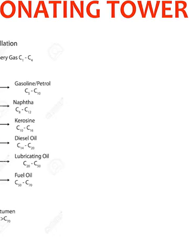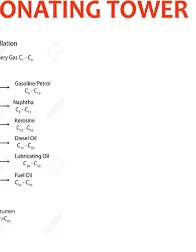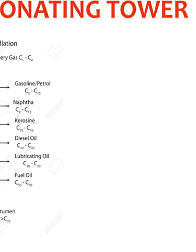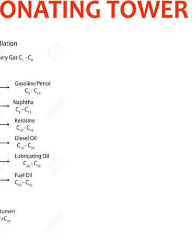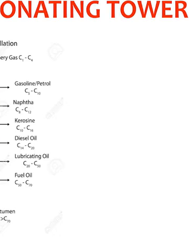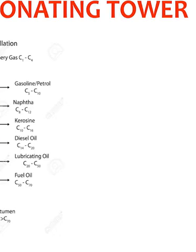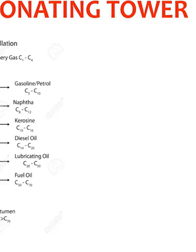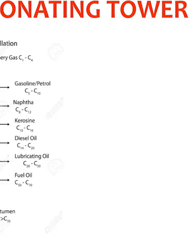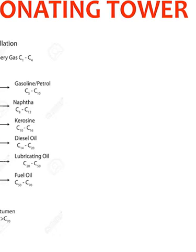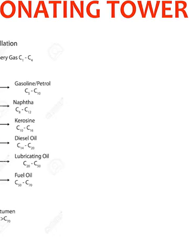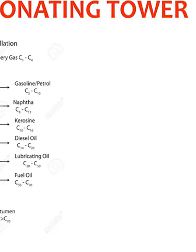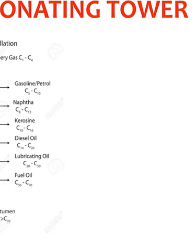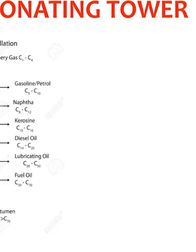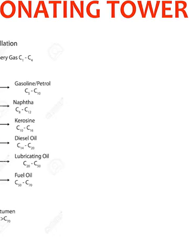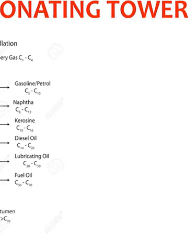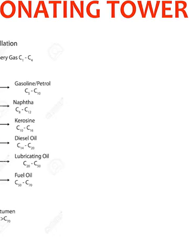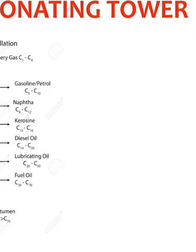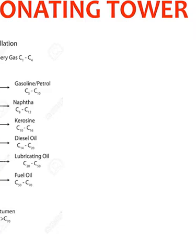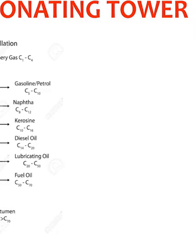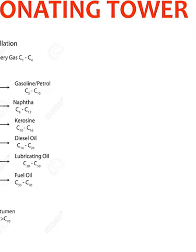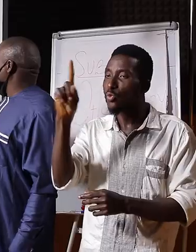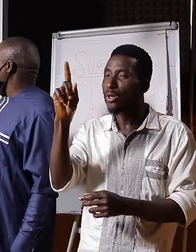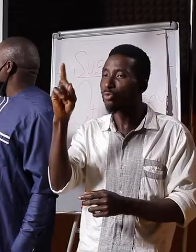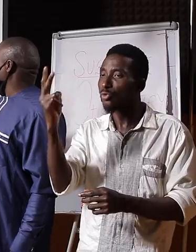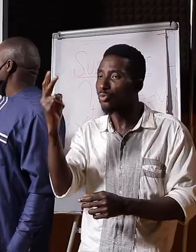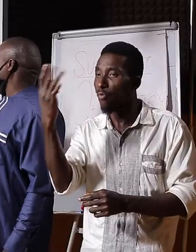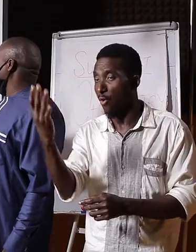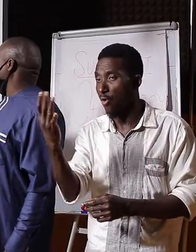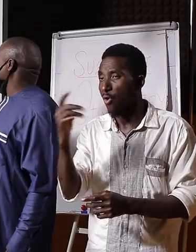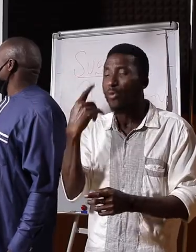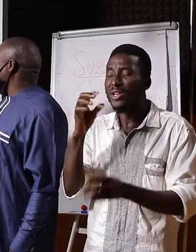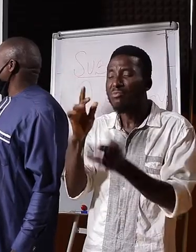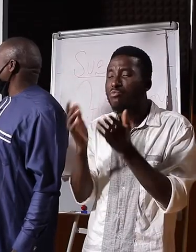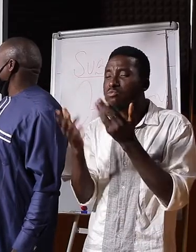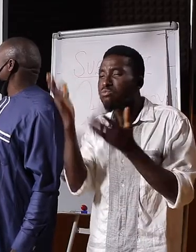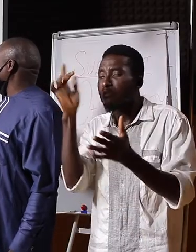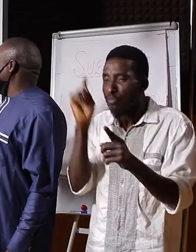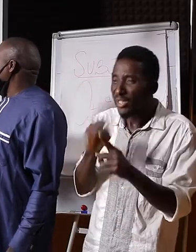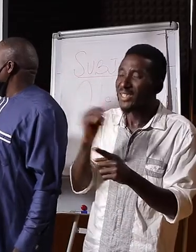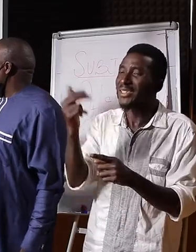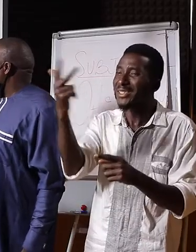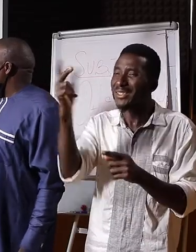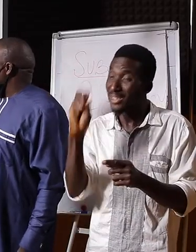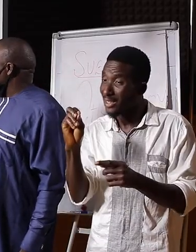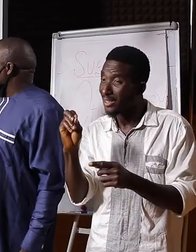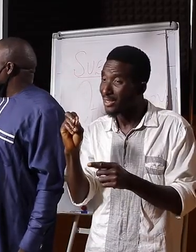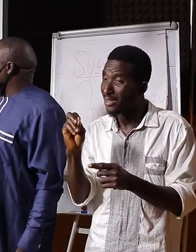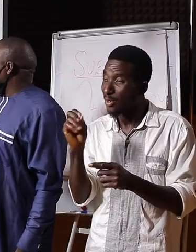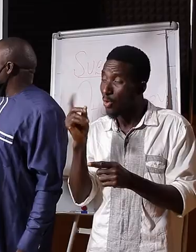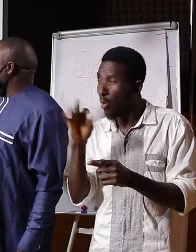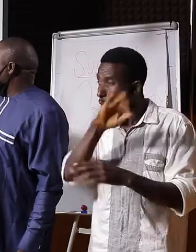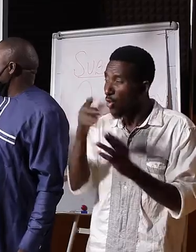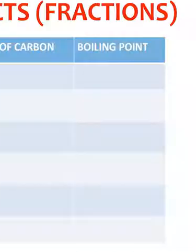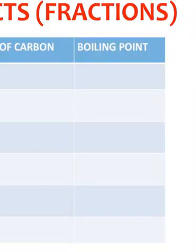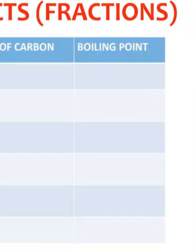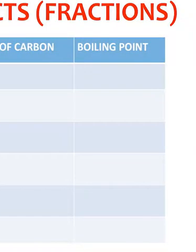ranging from carbon 1 to 4. And whenever the boiling point is up to 30 degrees Celsius, or all the